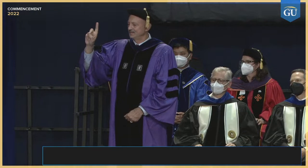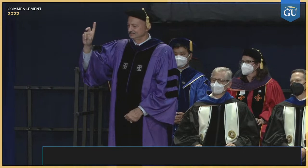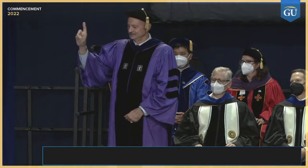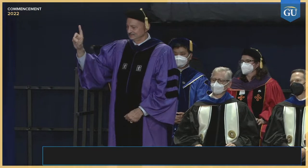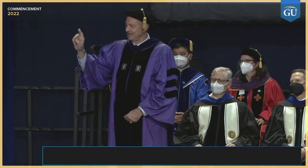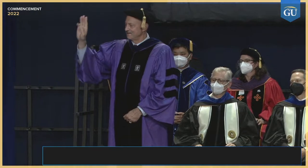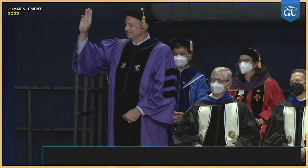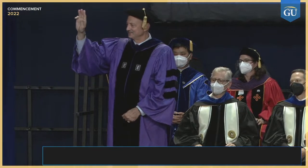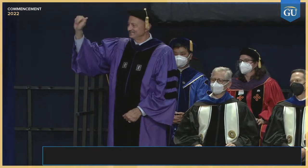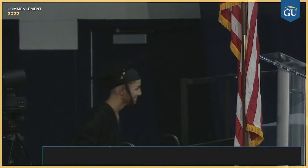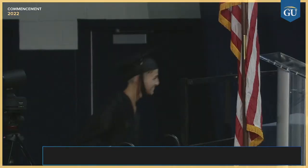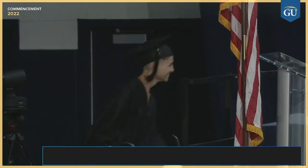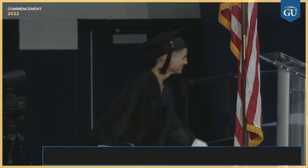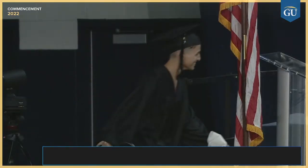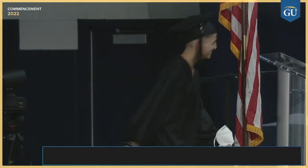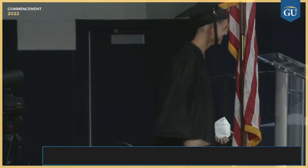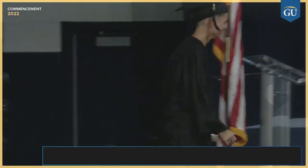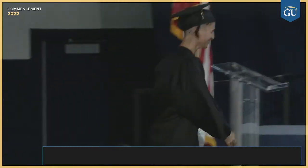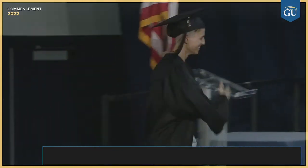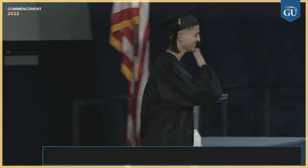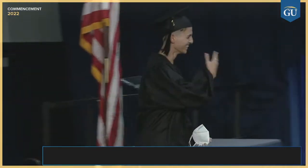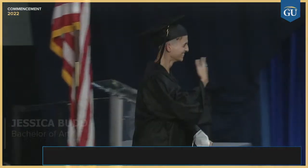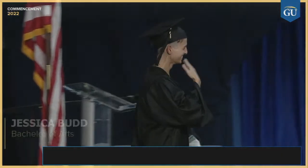Jessica Budd, Bachelor of Arts.